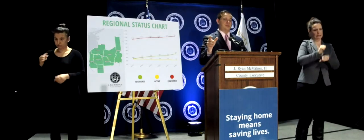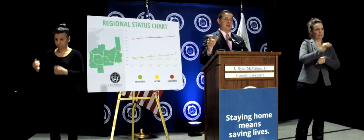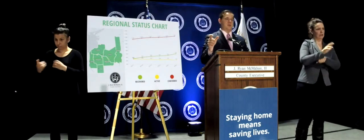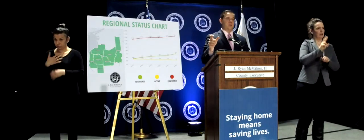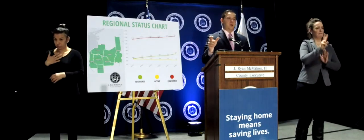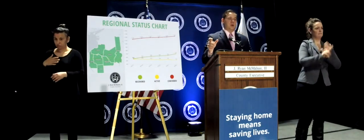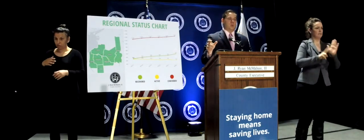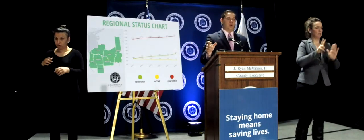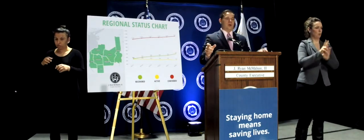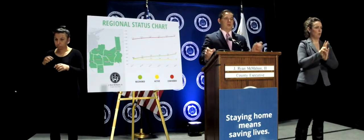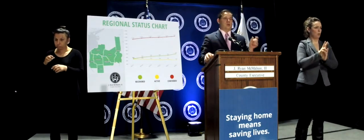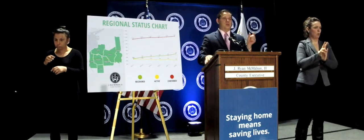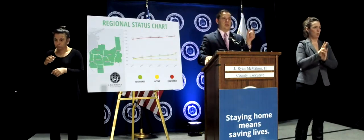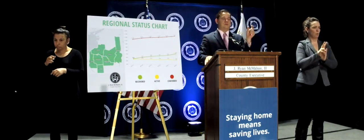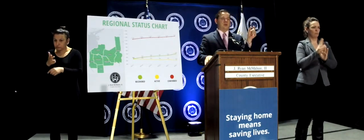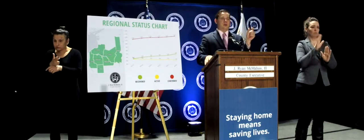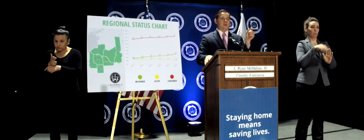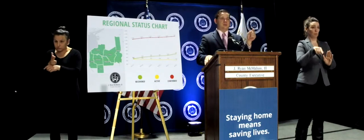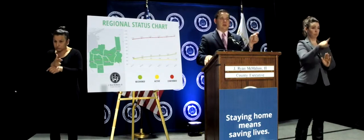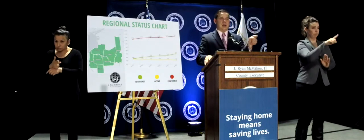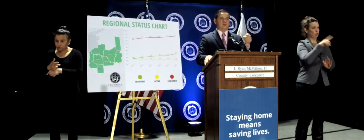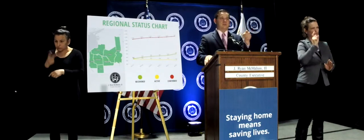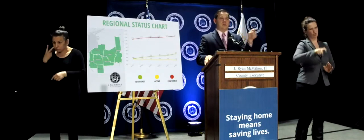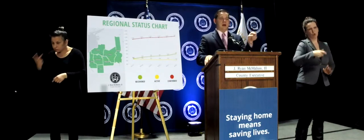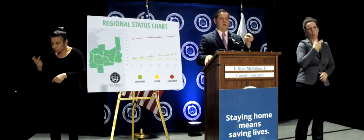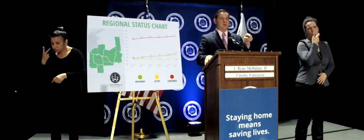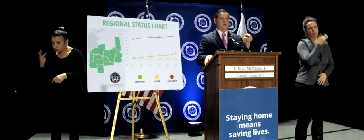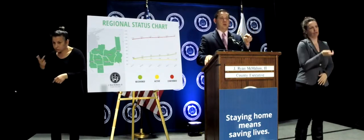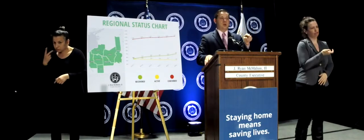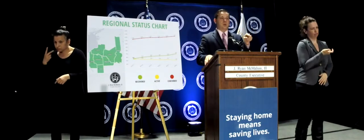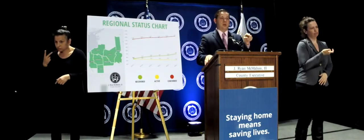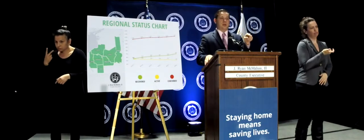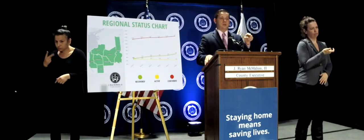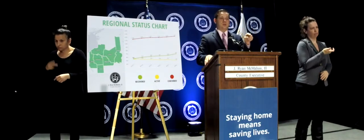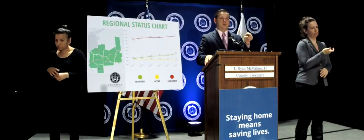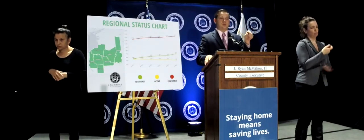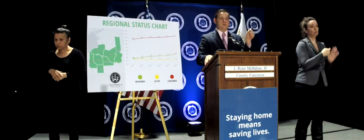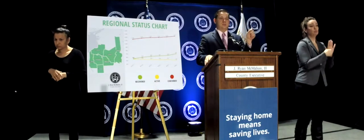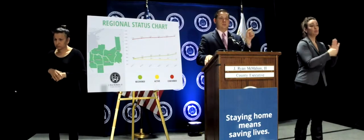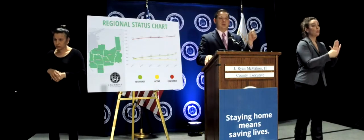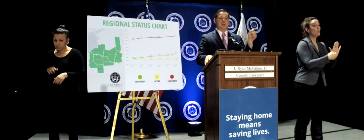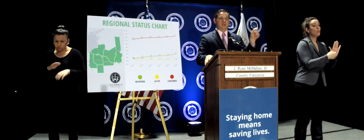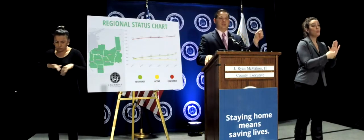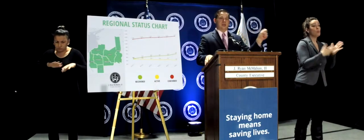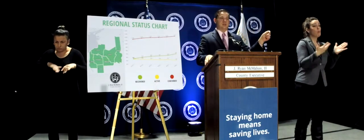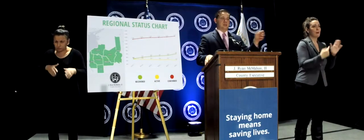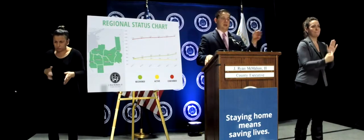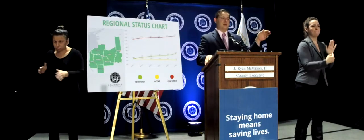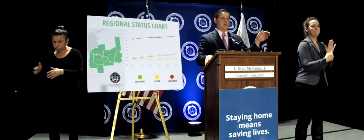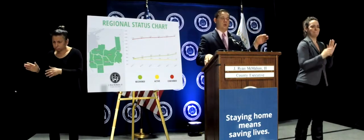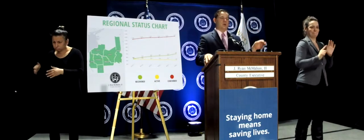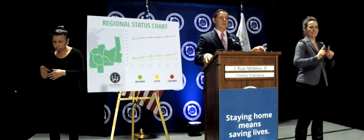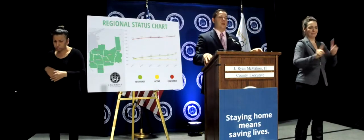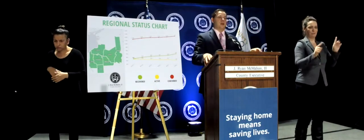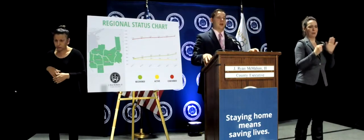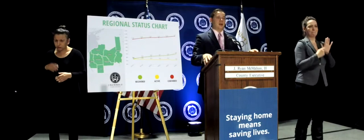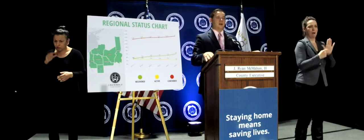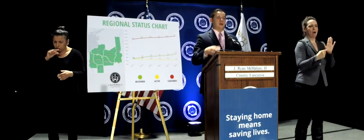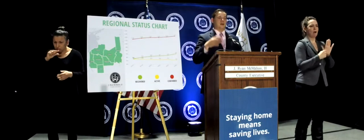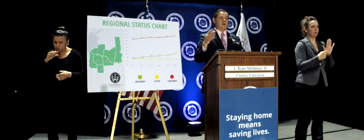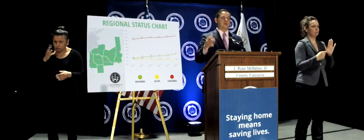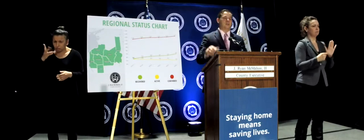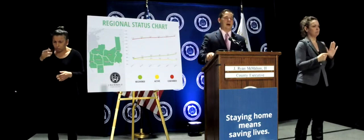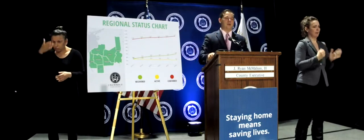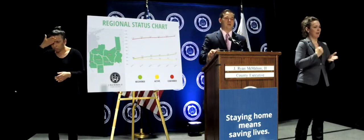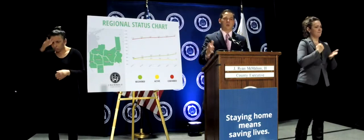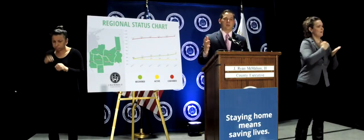worth everybody's time, where it looks at various active models related to mitigation techniques and how they work. And